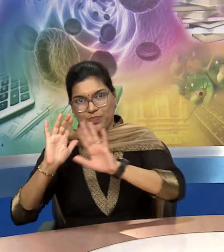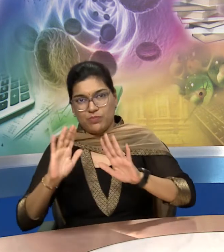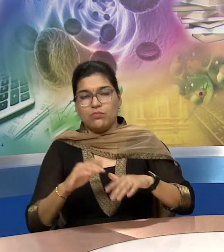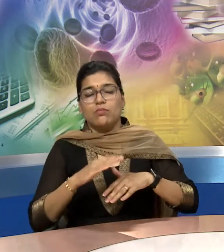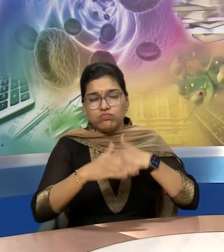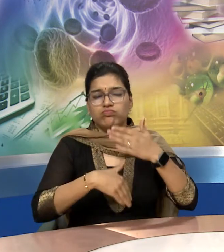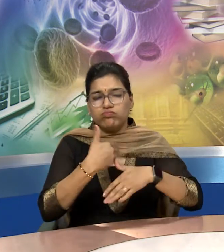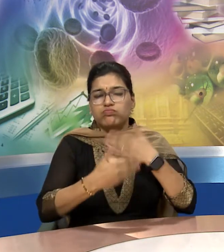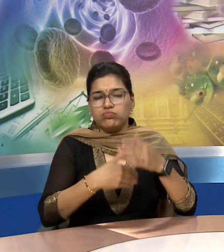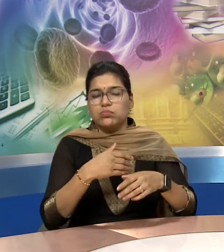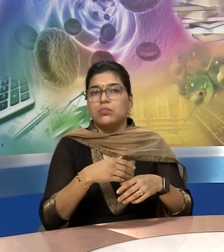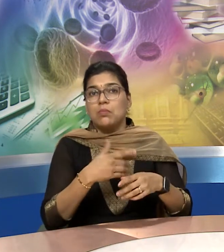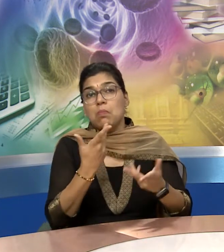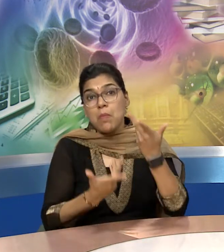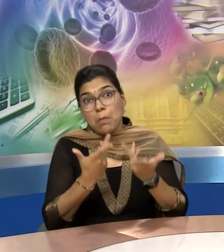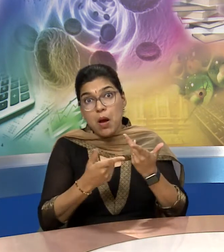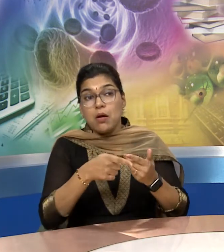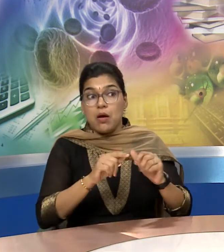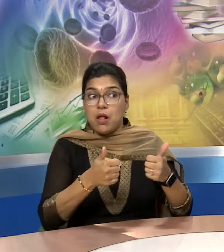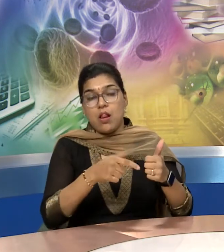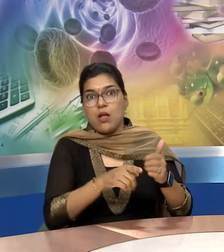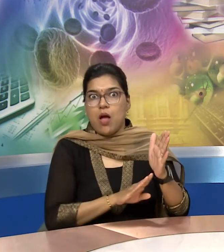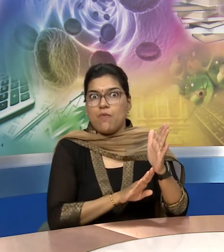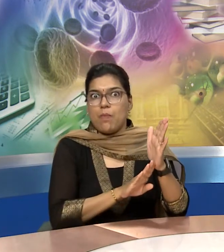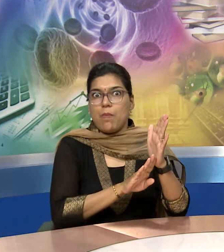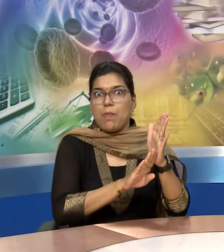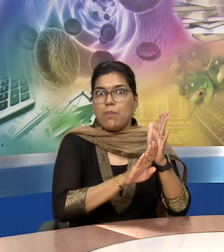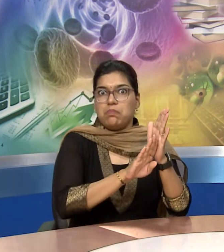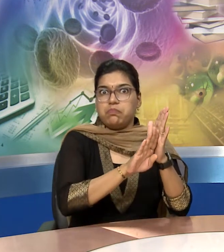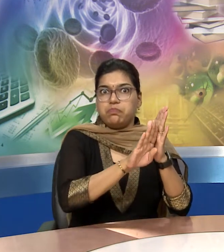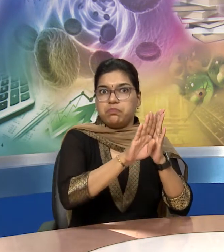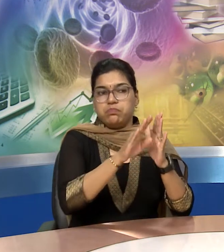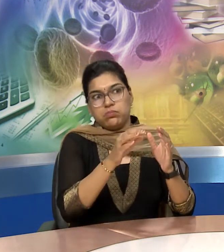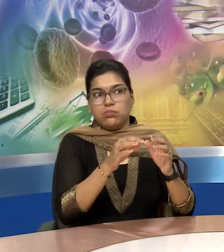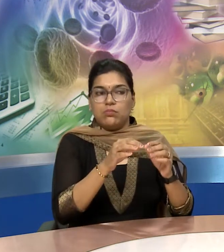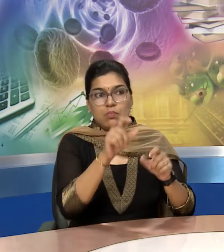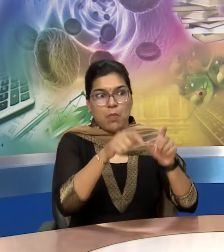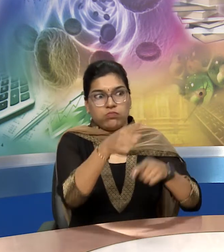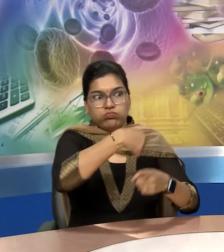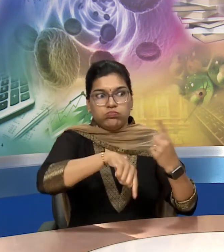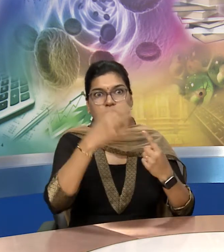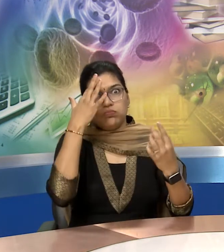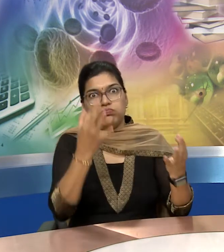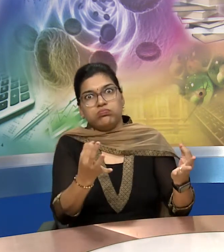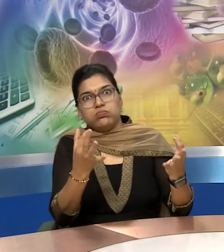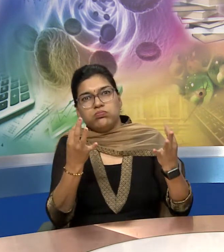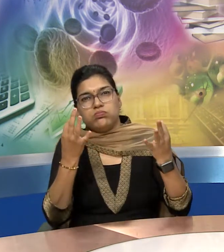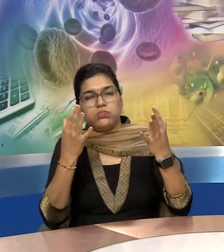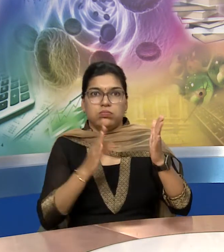library plays a bridge between developed and developing countries.